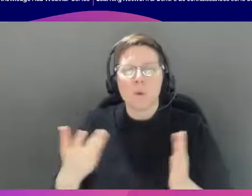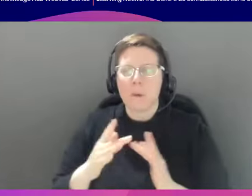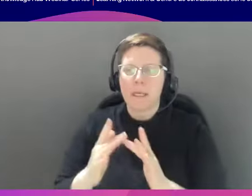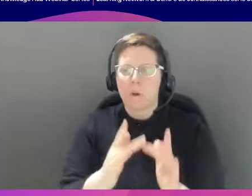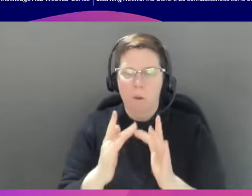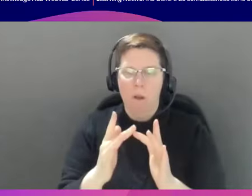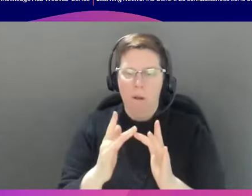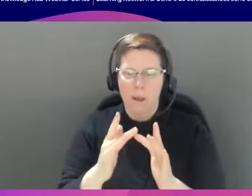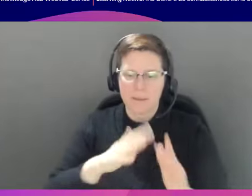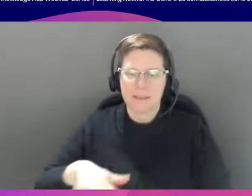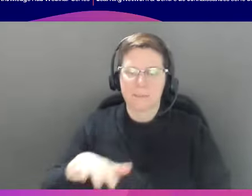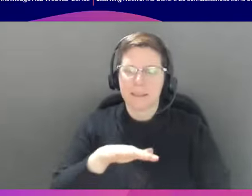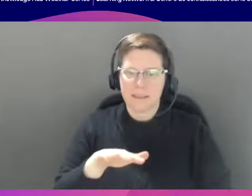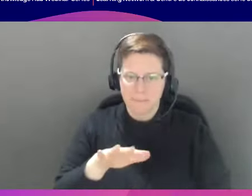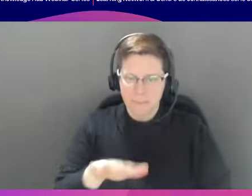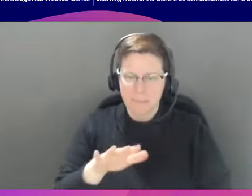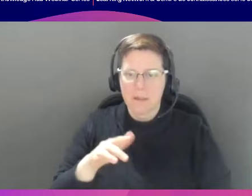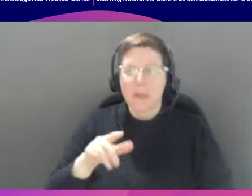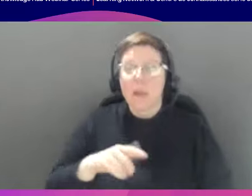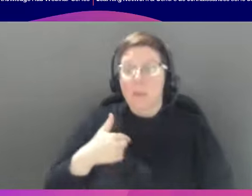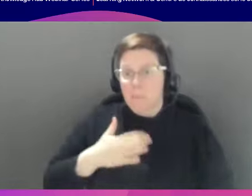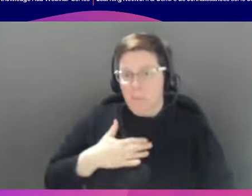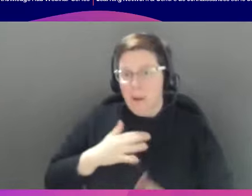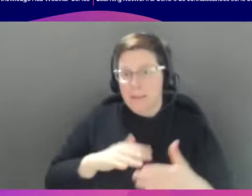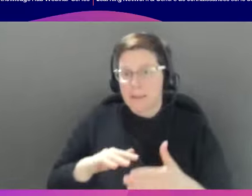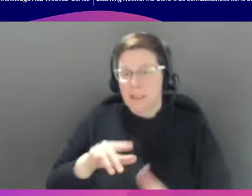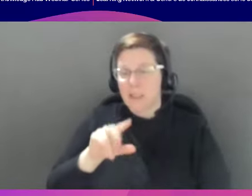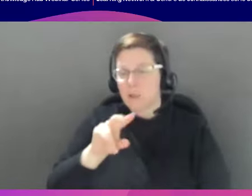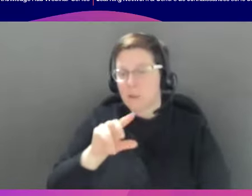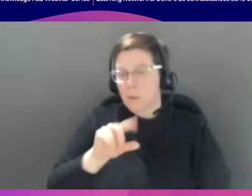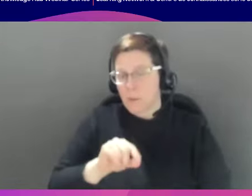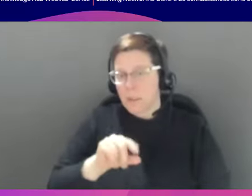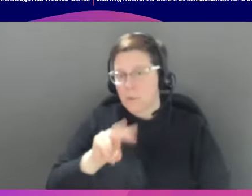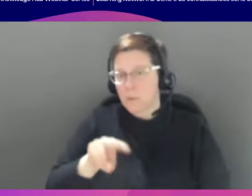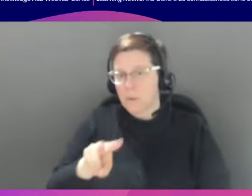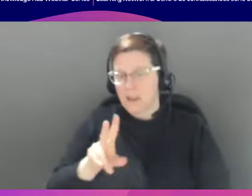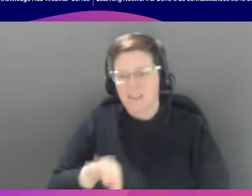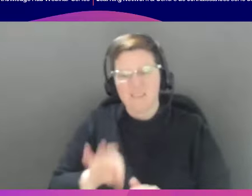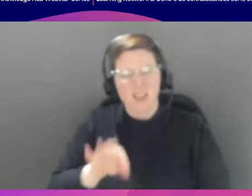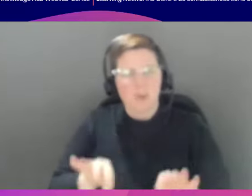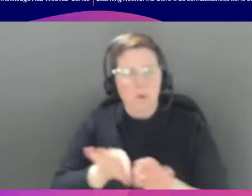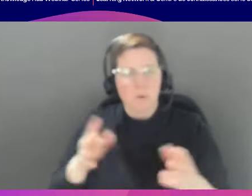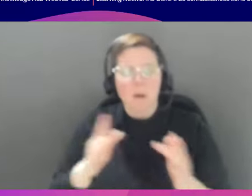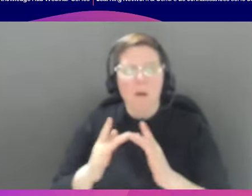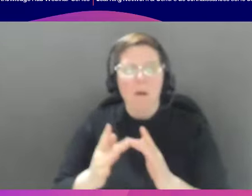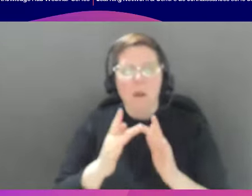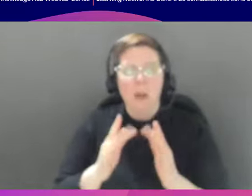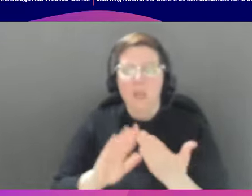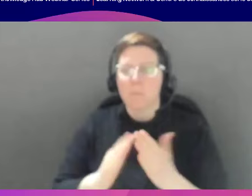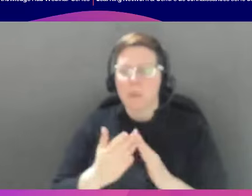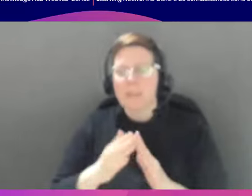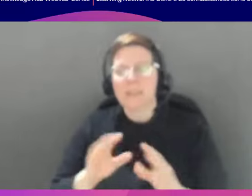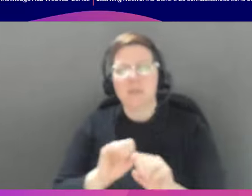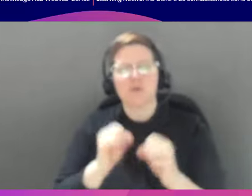space. And so in my 2022 study, what I also found important was the fact that online communities and social